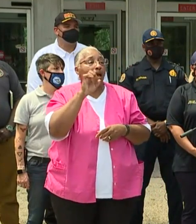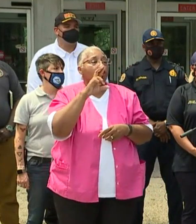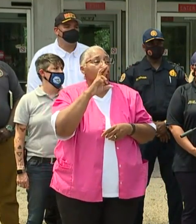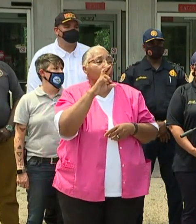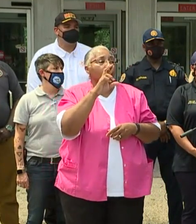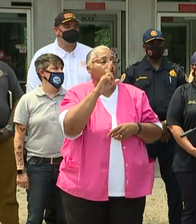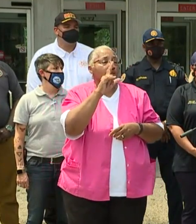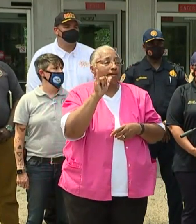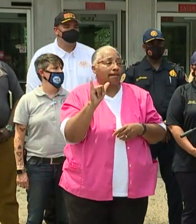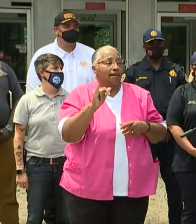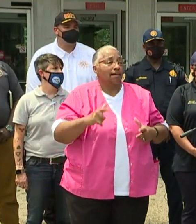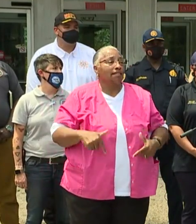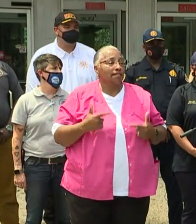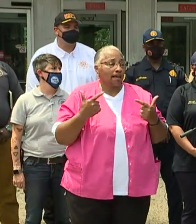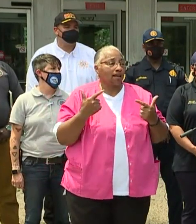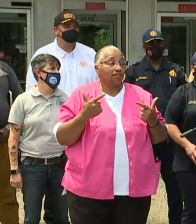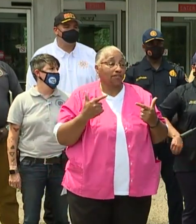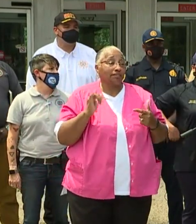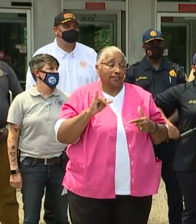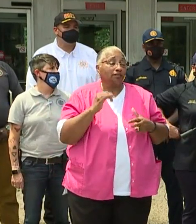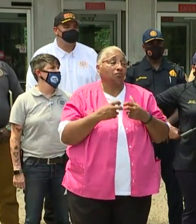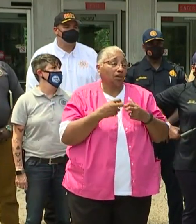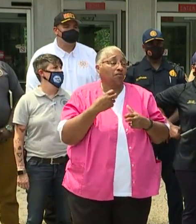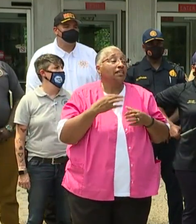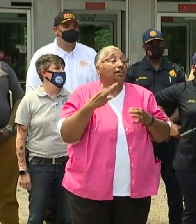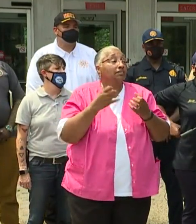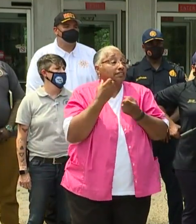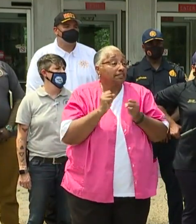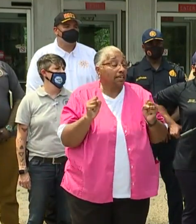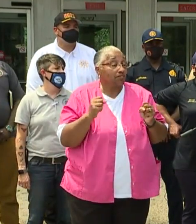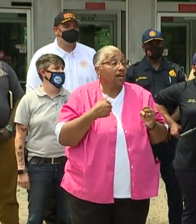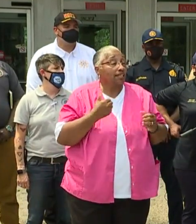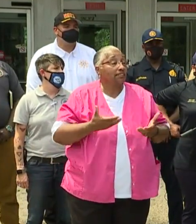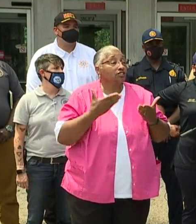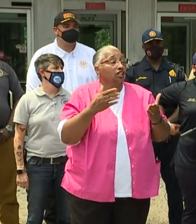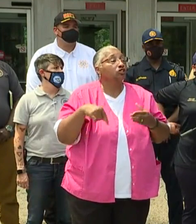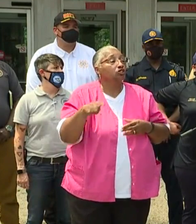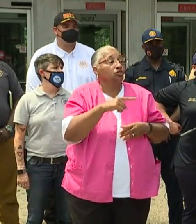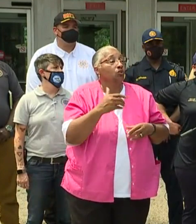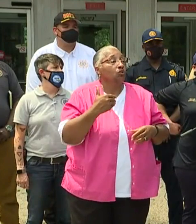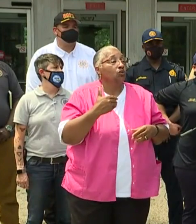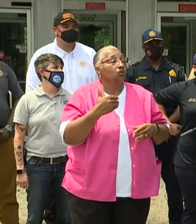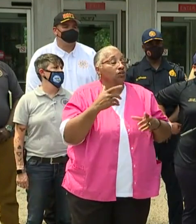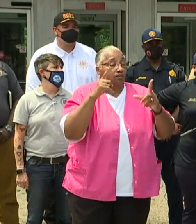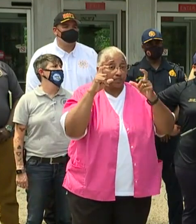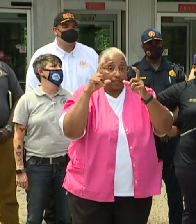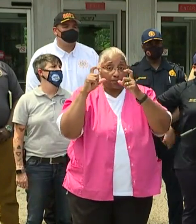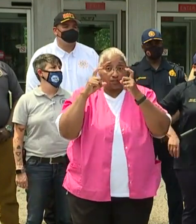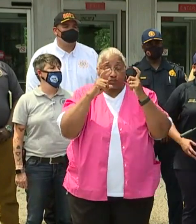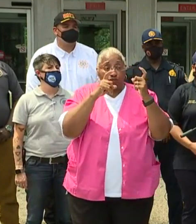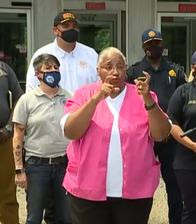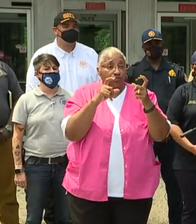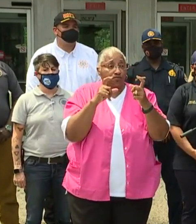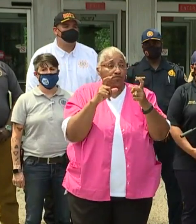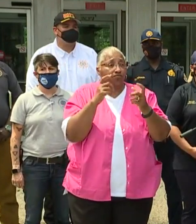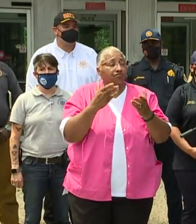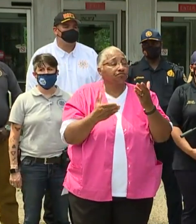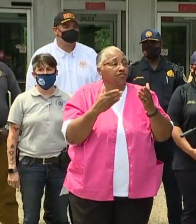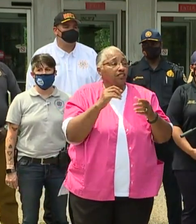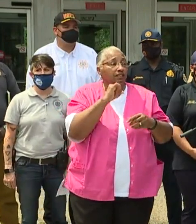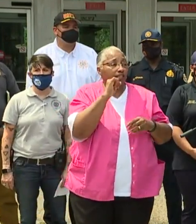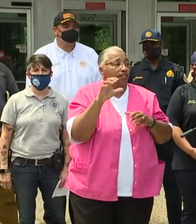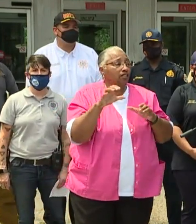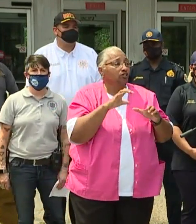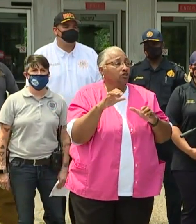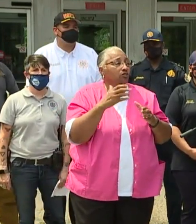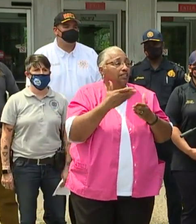issue. If it's safe to do so, I would suggest you get pictures, right? You may not be able to do what I'm about to tell